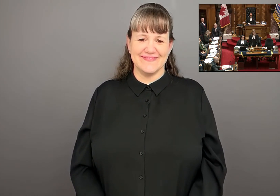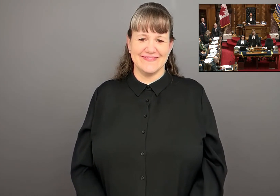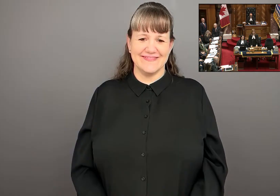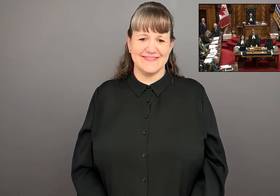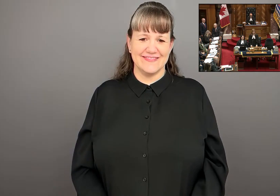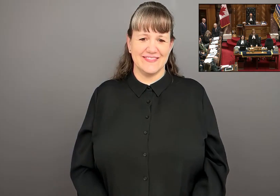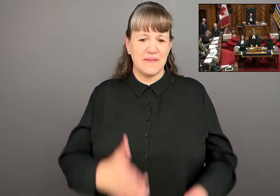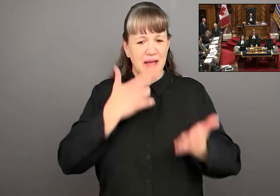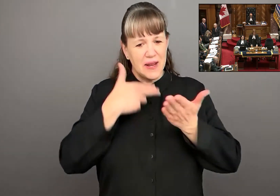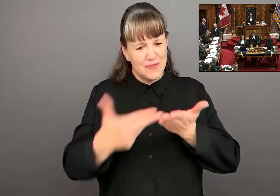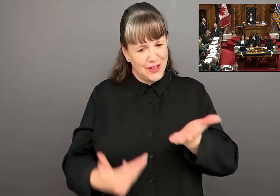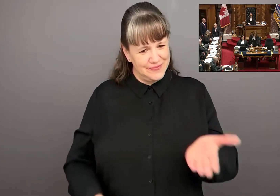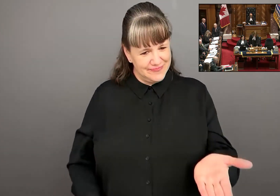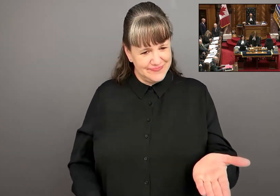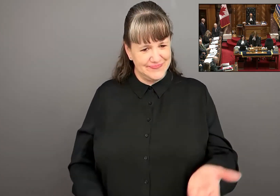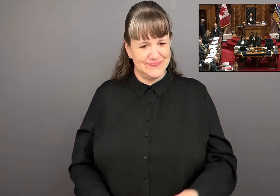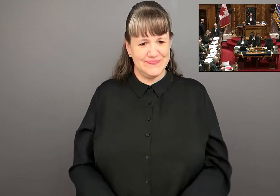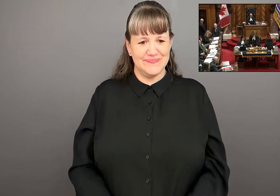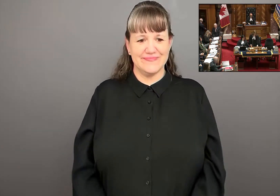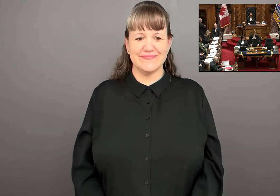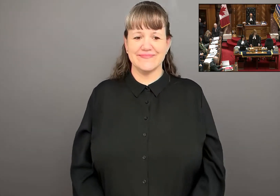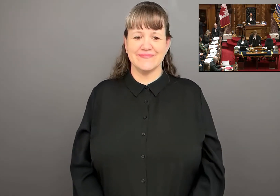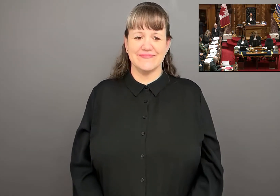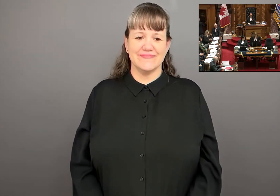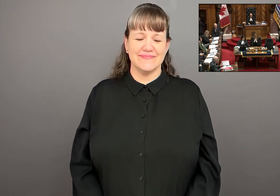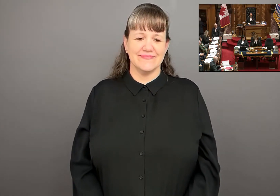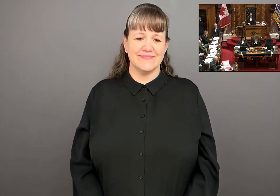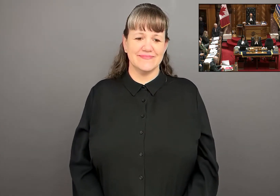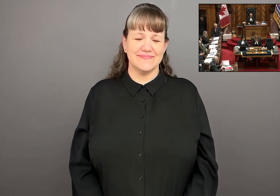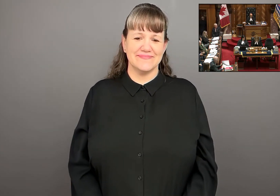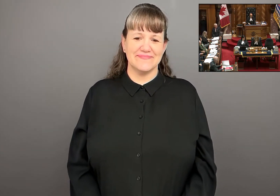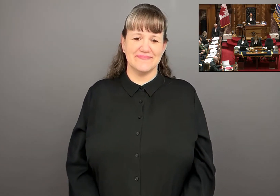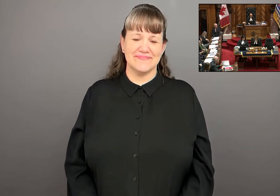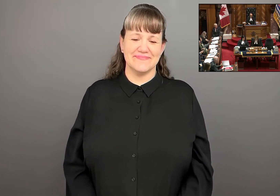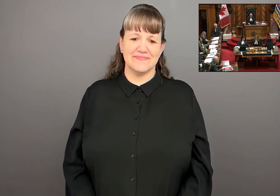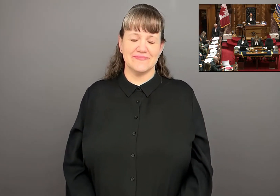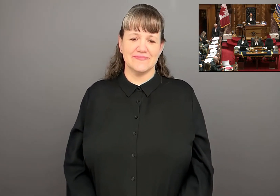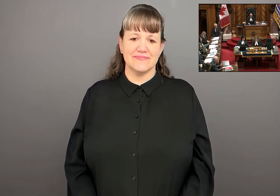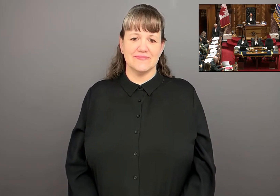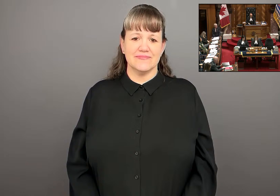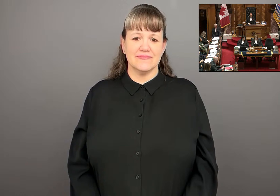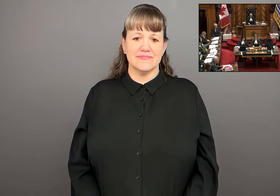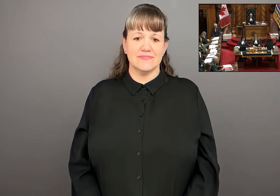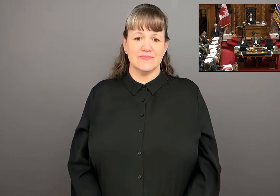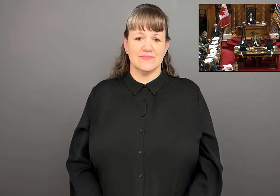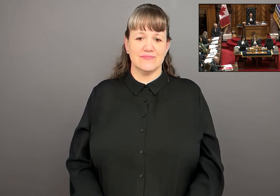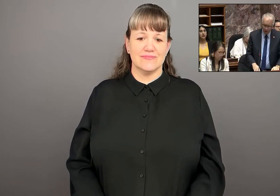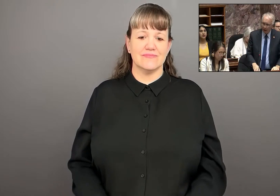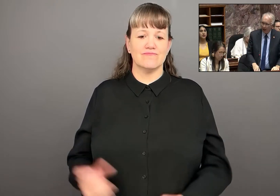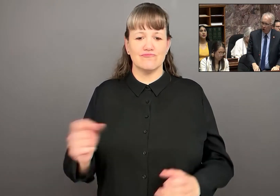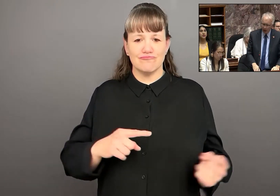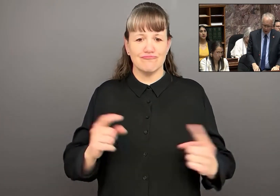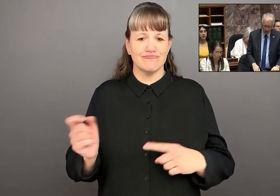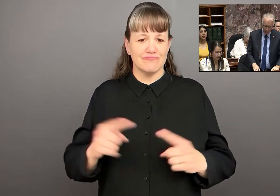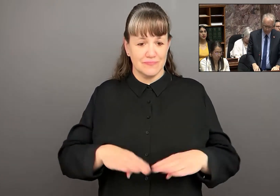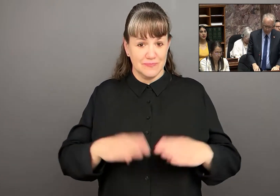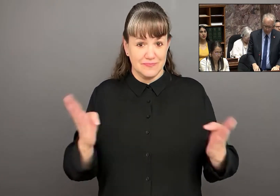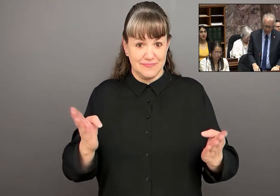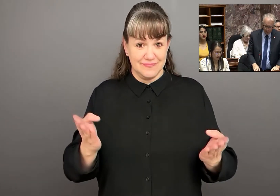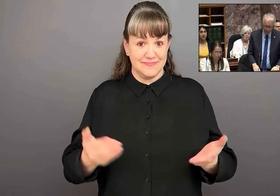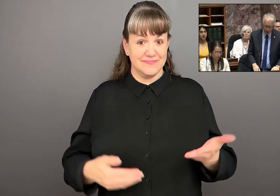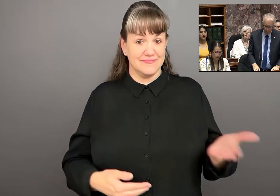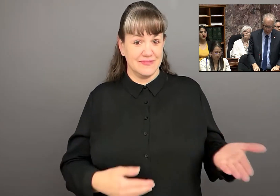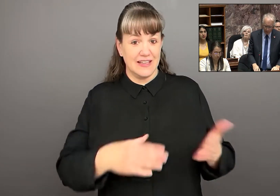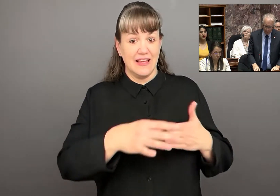Oral questions by members. Leader of the Official Opposition. Mr. Speaker, Diane Chandler